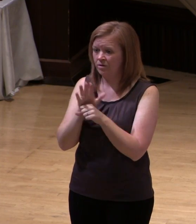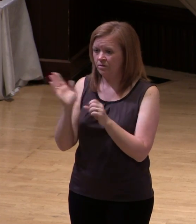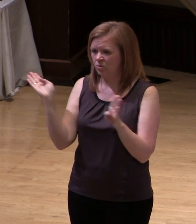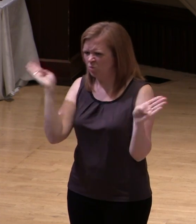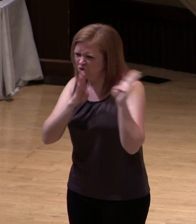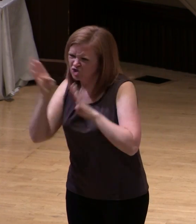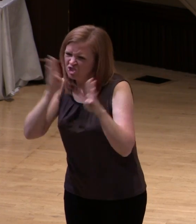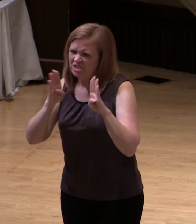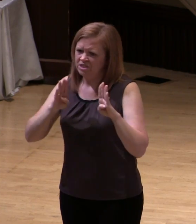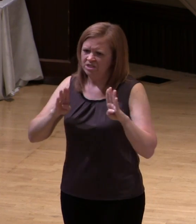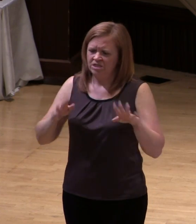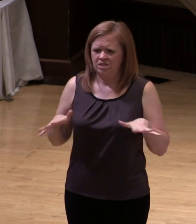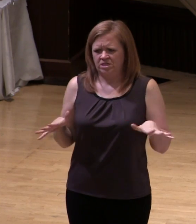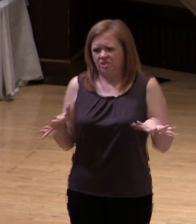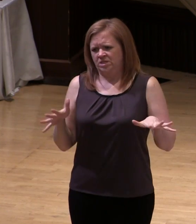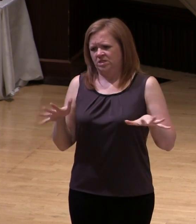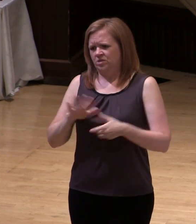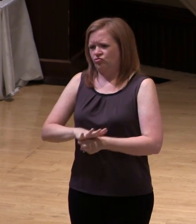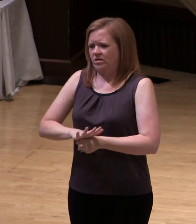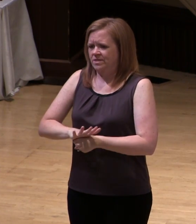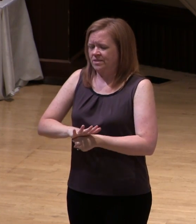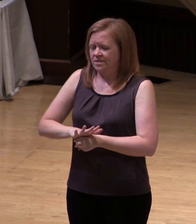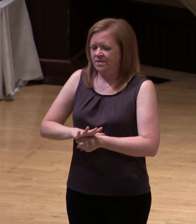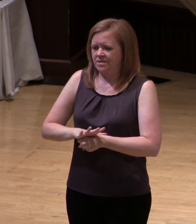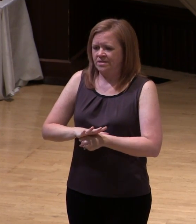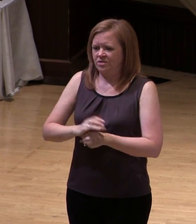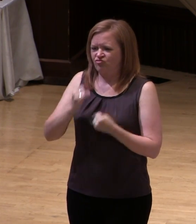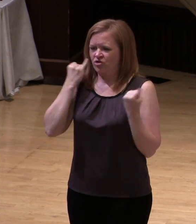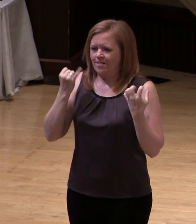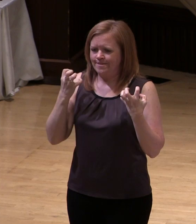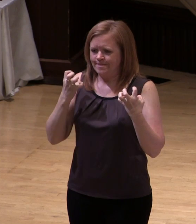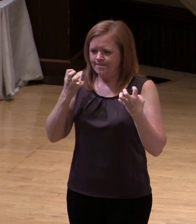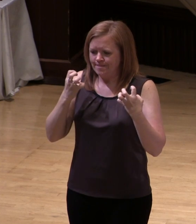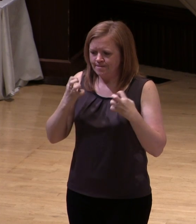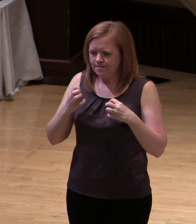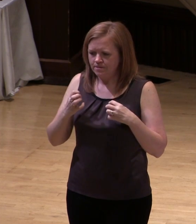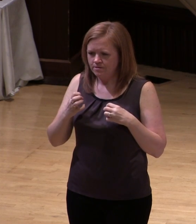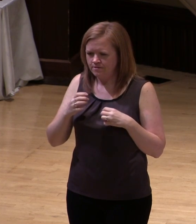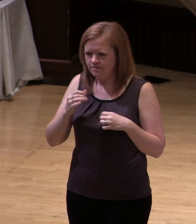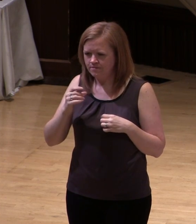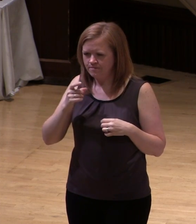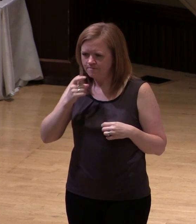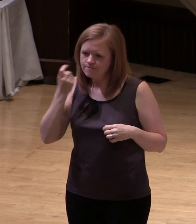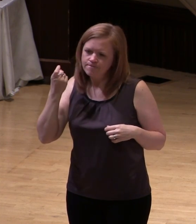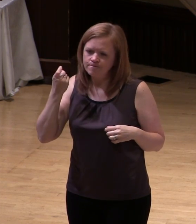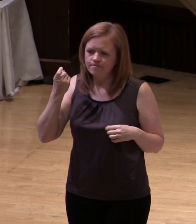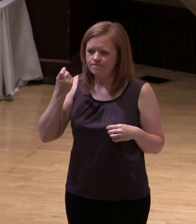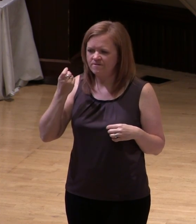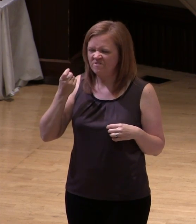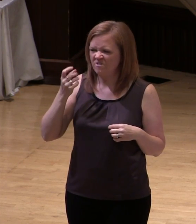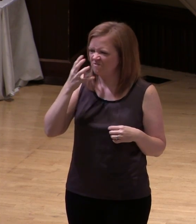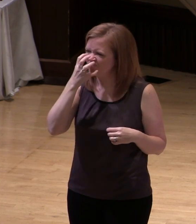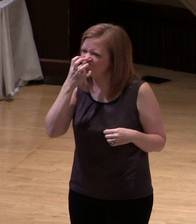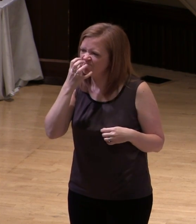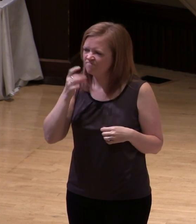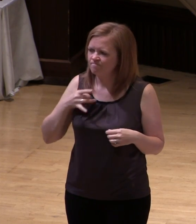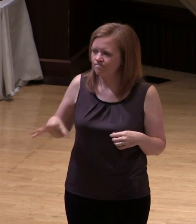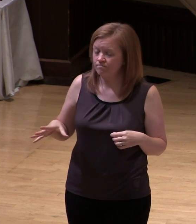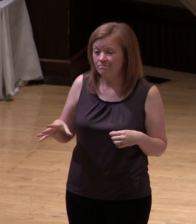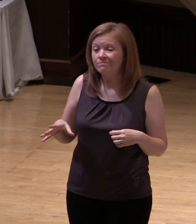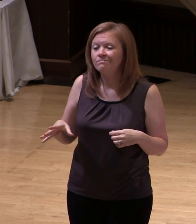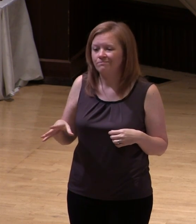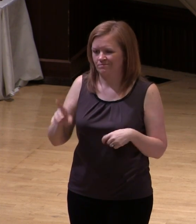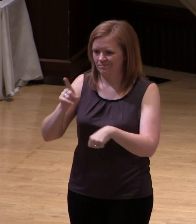worry, anxiety, stress, jealousy, envy, resentment, then it